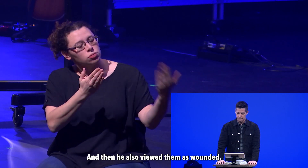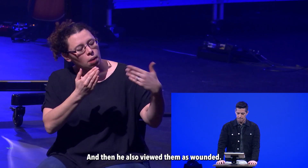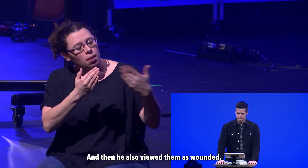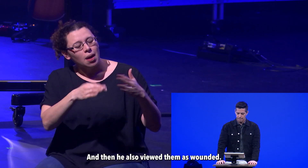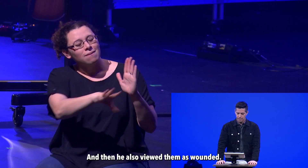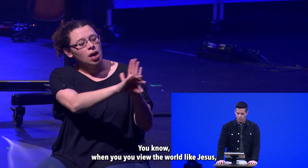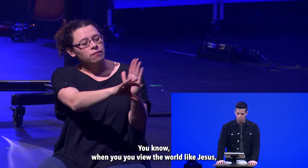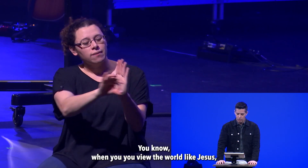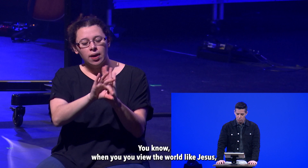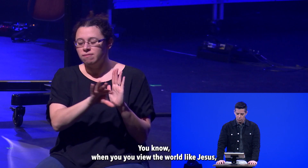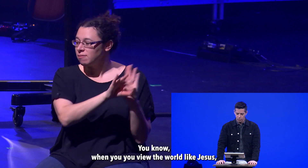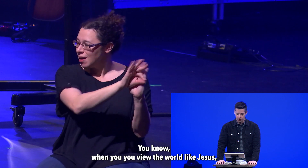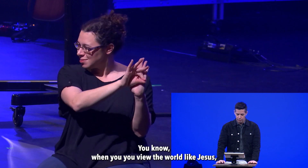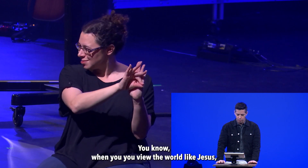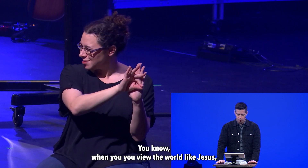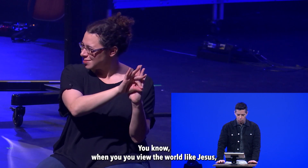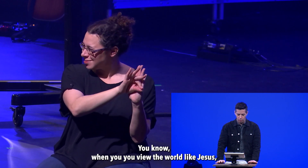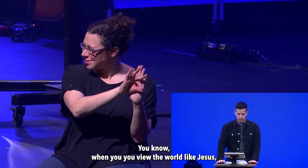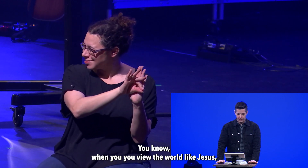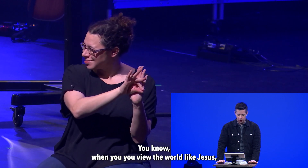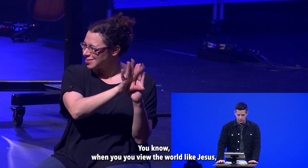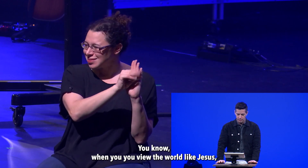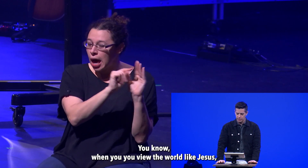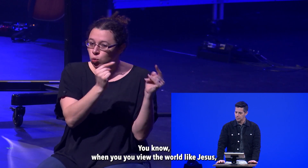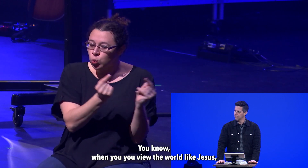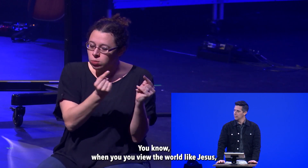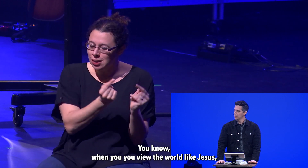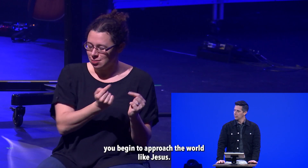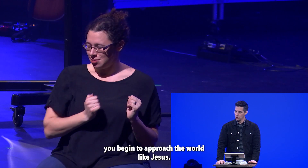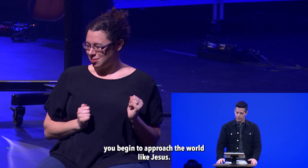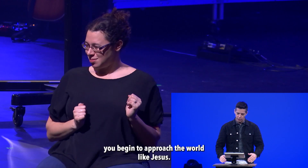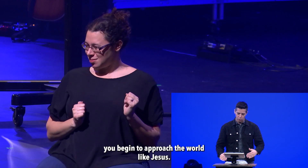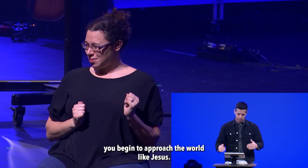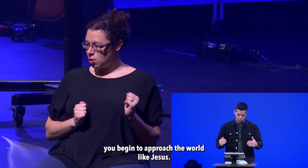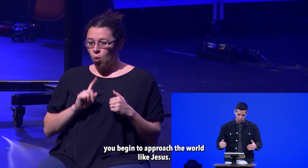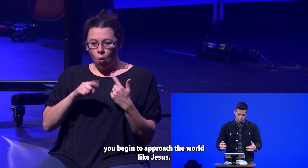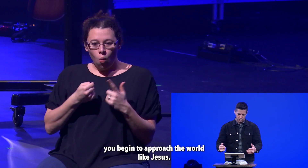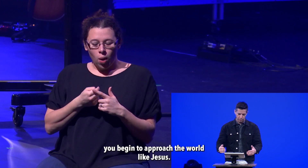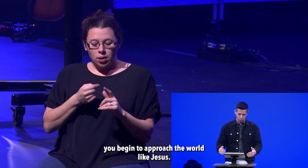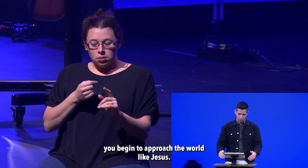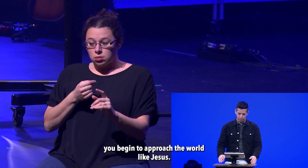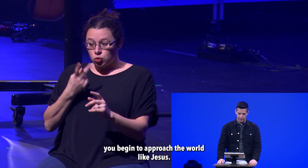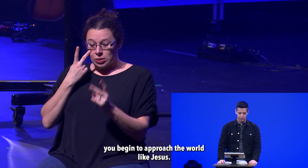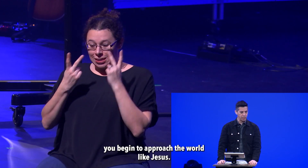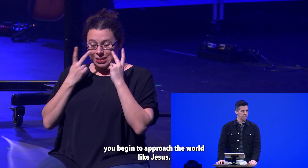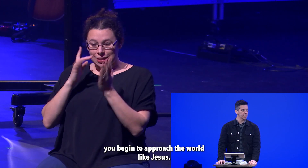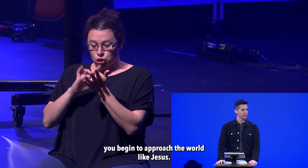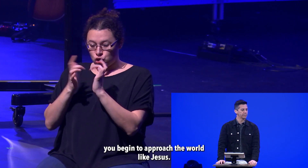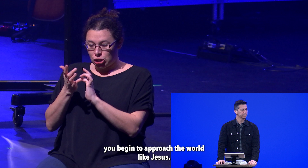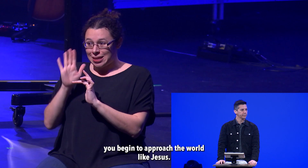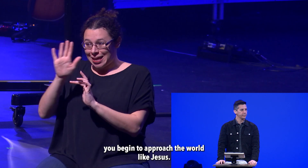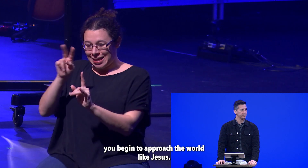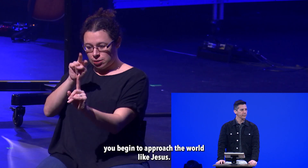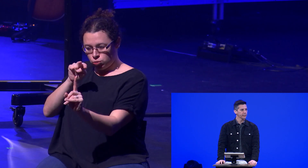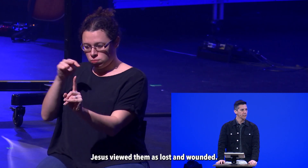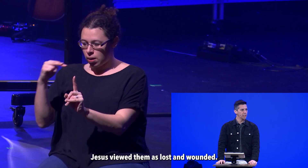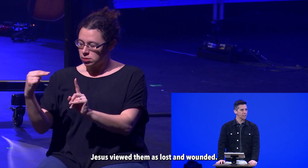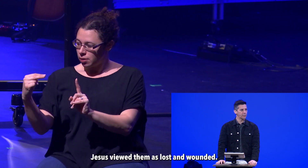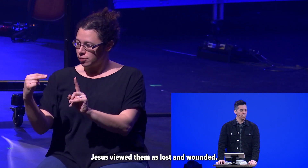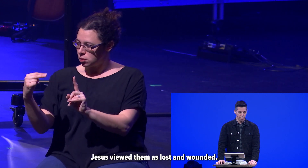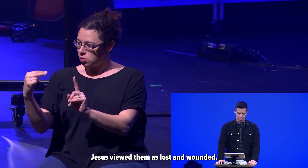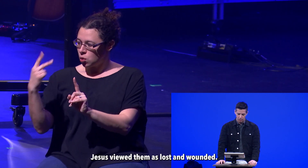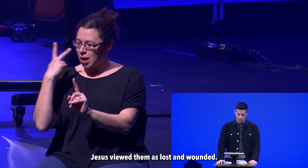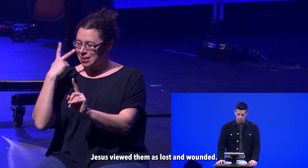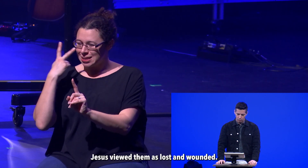wounded. You know, when you view the world like Jesus, you begin to approach the world like Jesus.